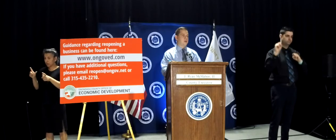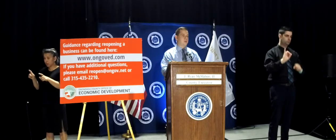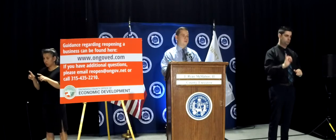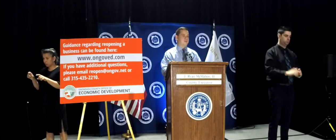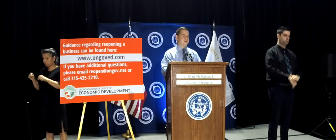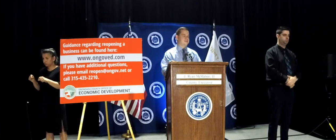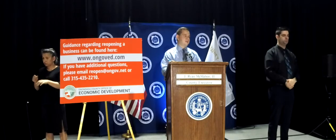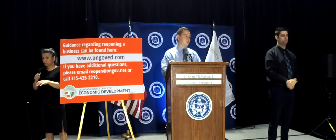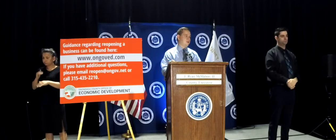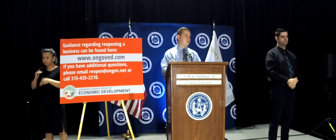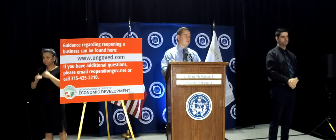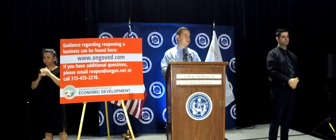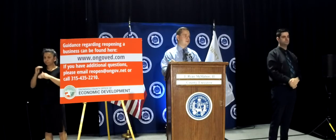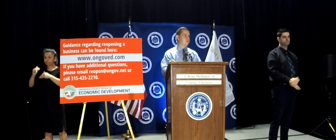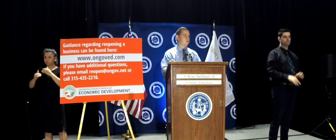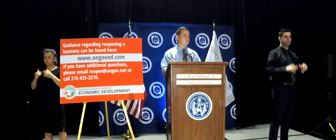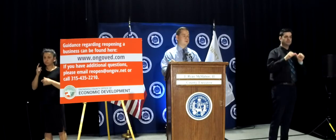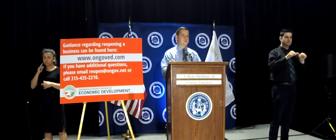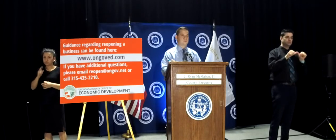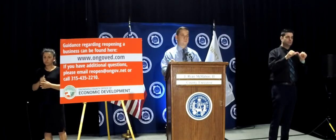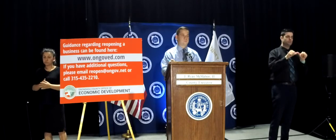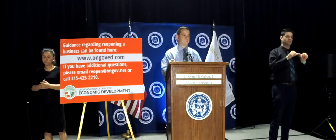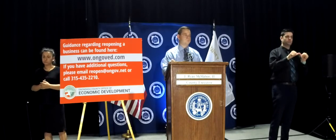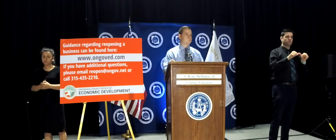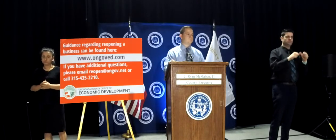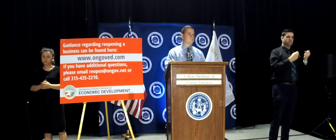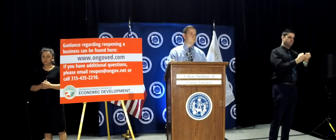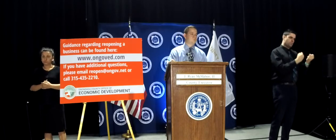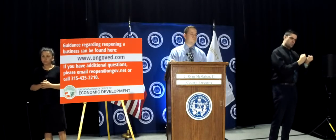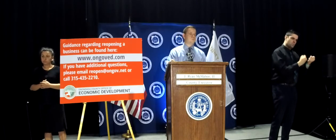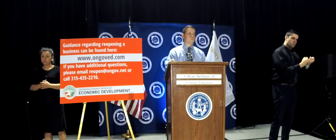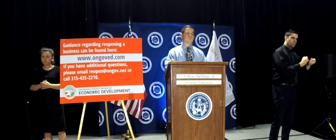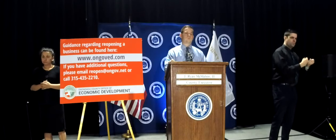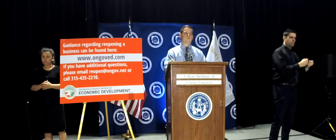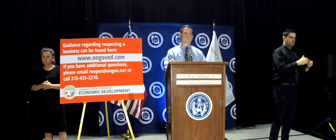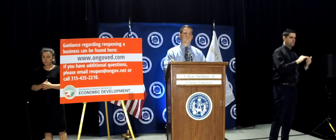forward with investing in underinvested communities.